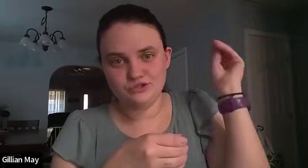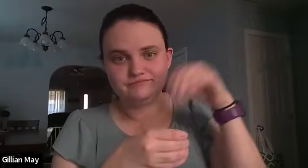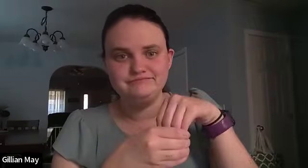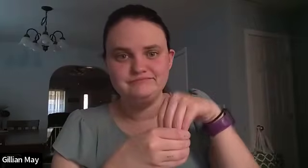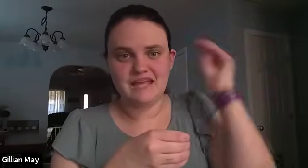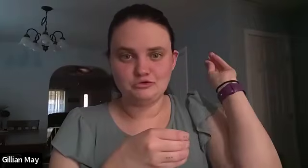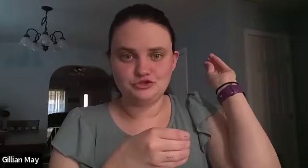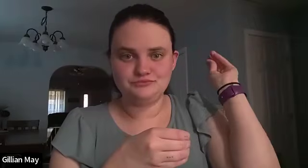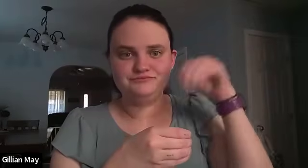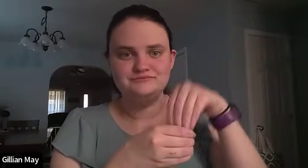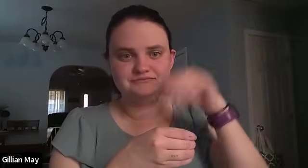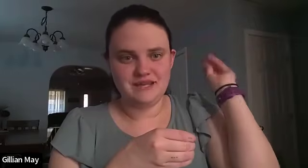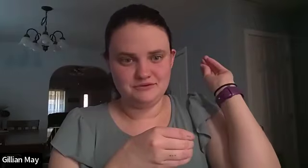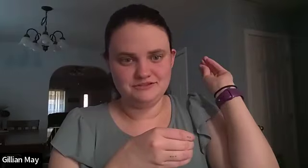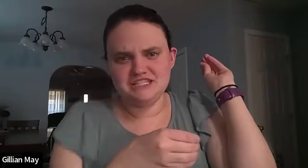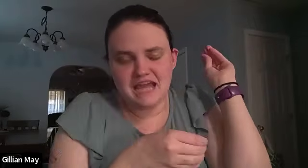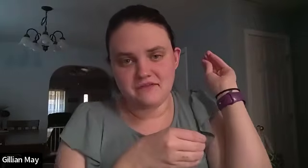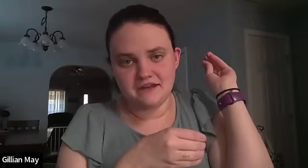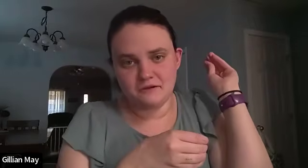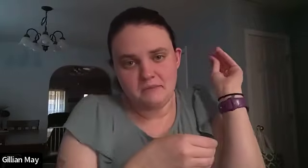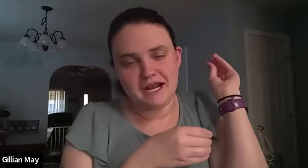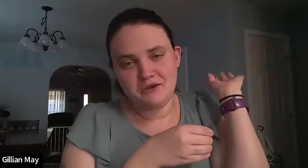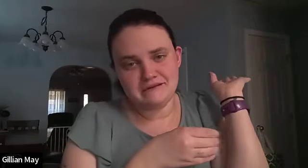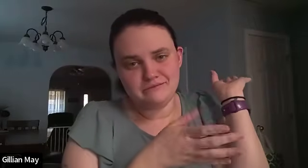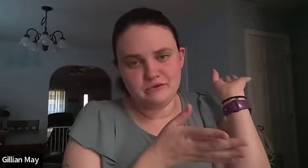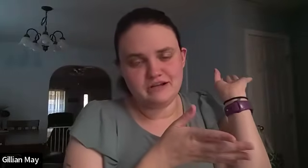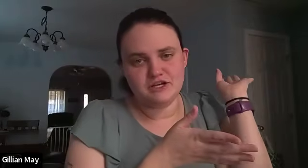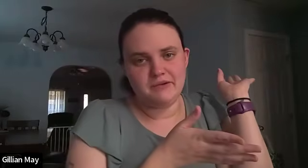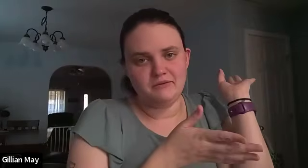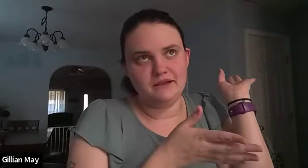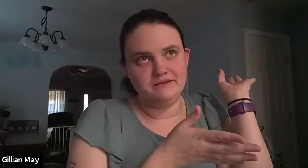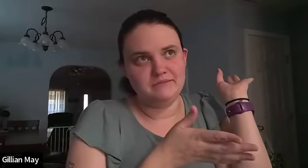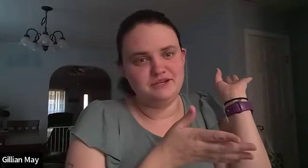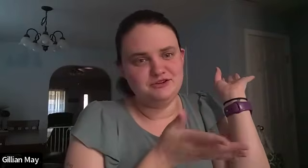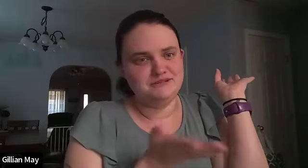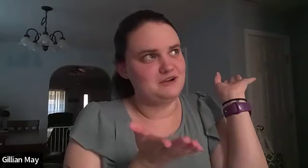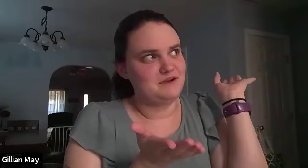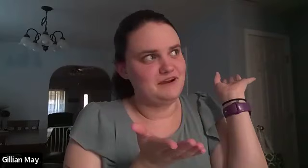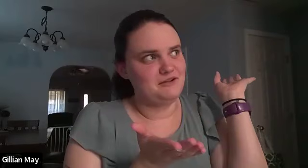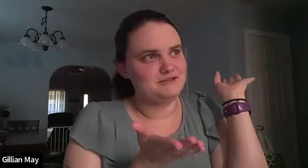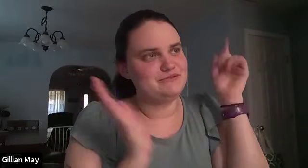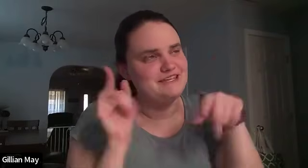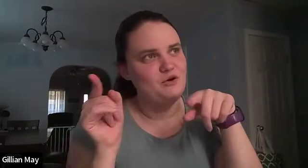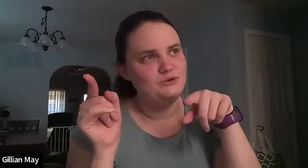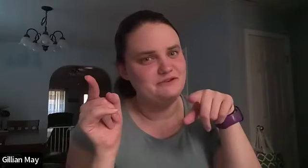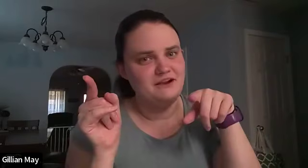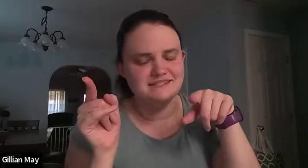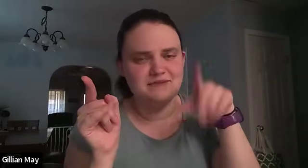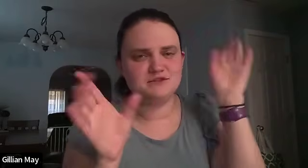out. Out. Out. Just to add that in there. I mean, I know that we're not talking about, well, I mean, you could be talking about outlaws, but that's a whole different concept. So